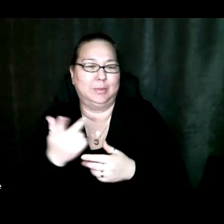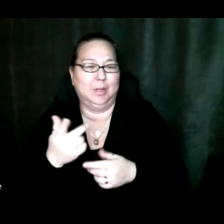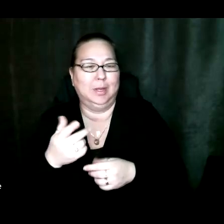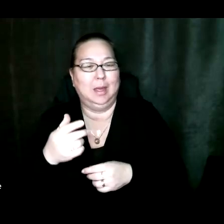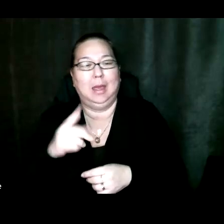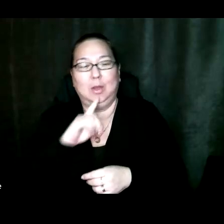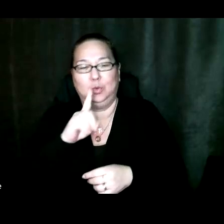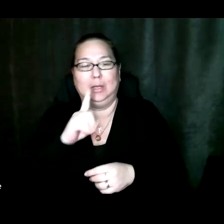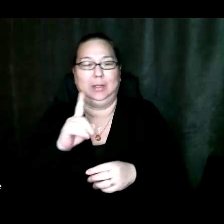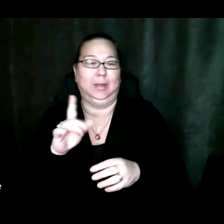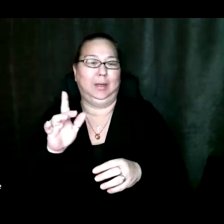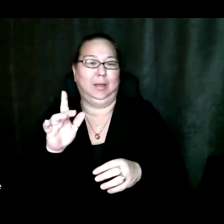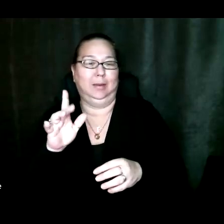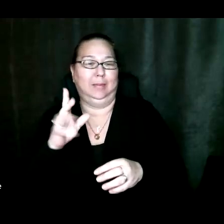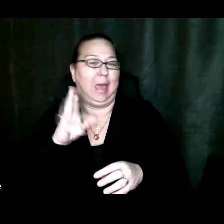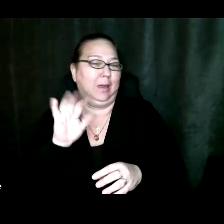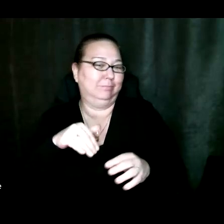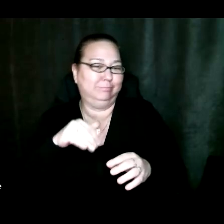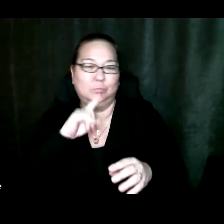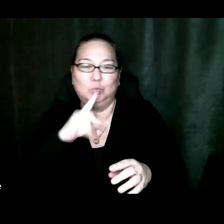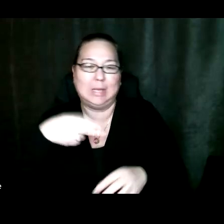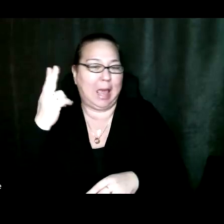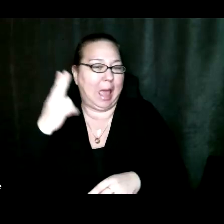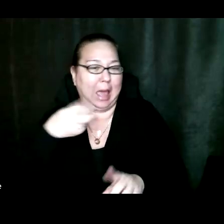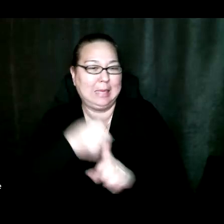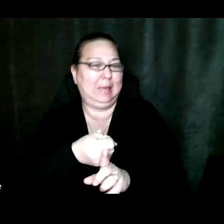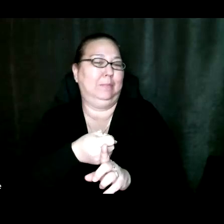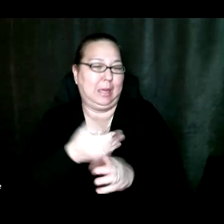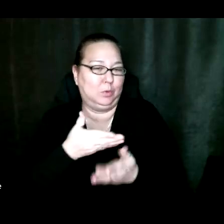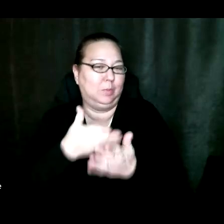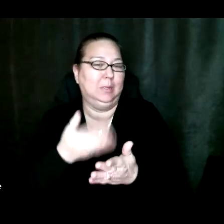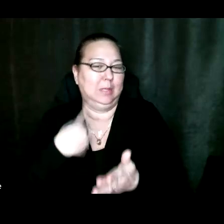So that's relatively easy for us to be able to provide.